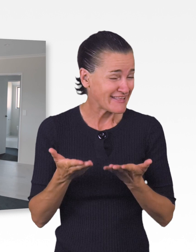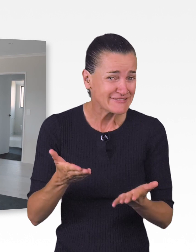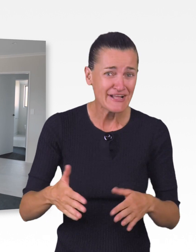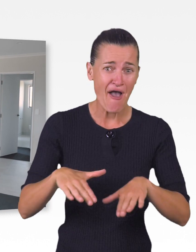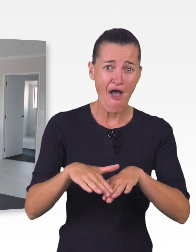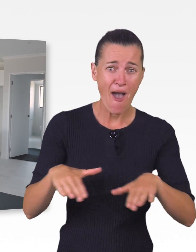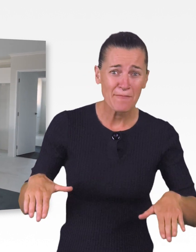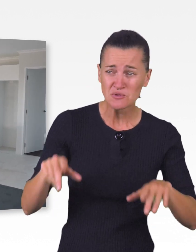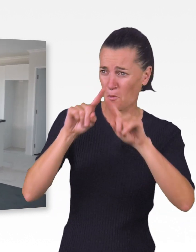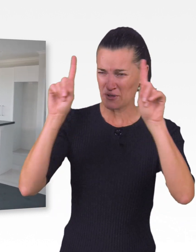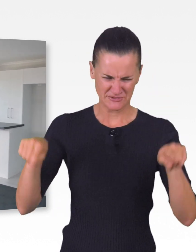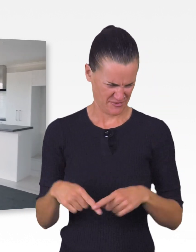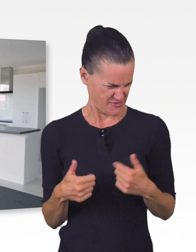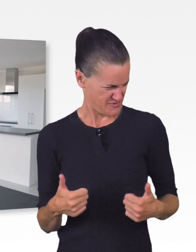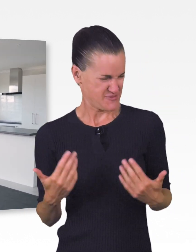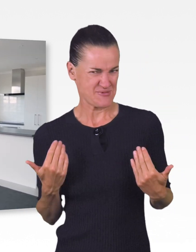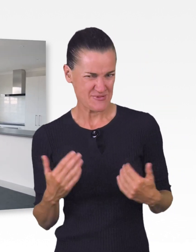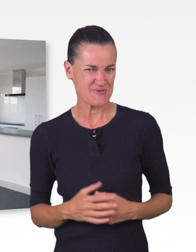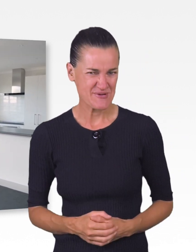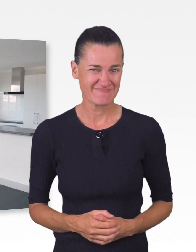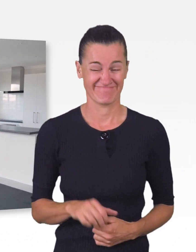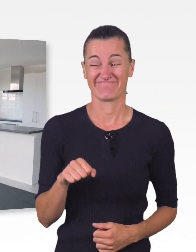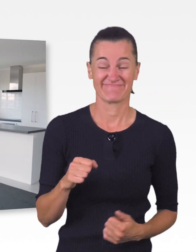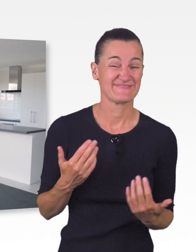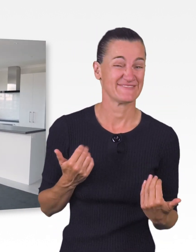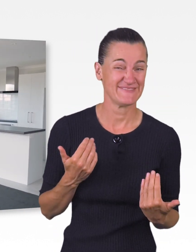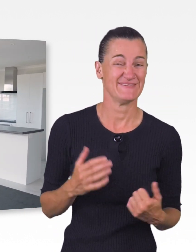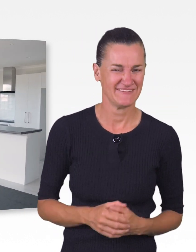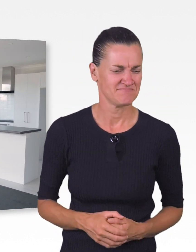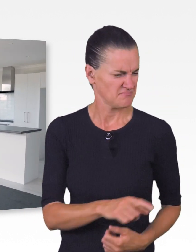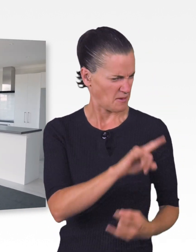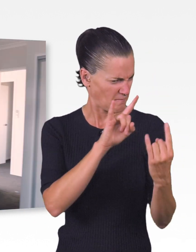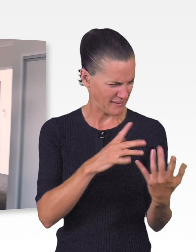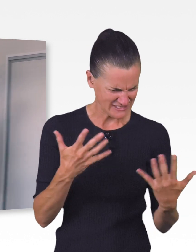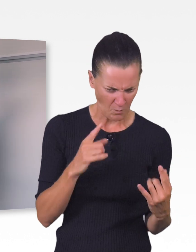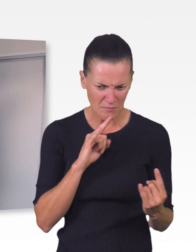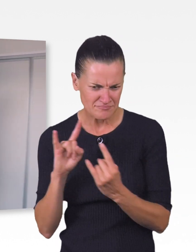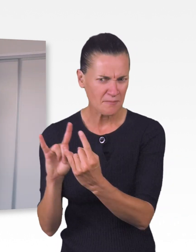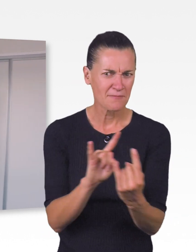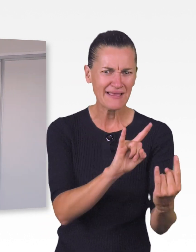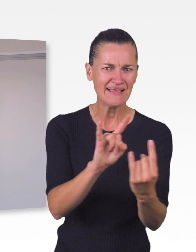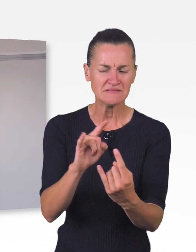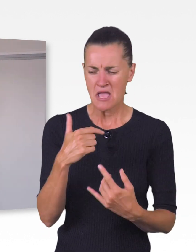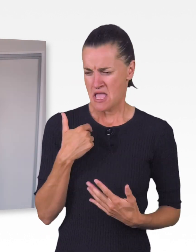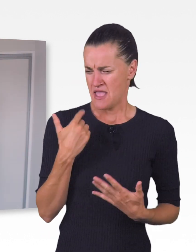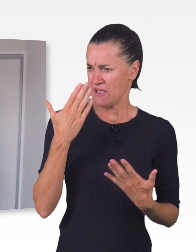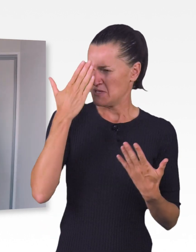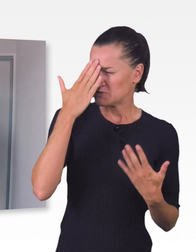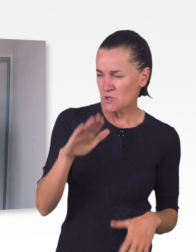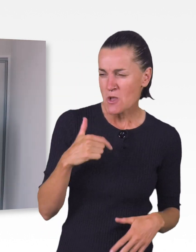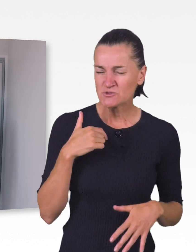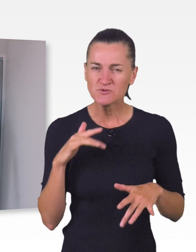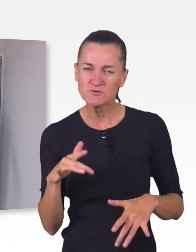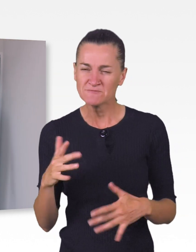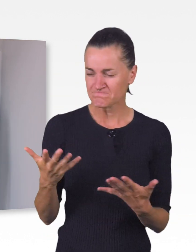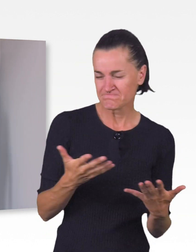and carpets and windows and... Cool, wow, it's got to be cool. Where are you going to put your bed? I don't know, really, I don't